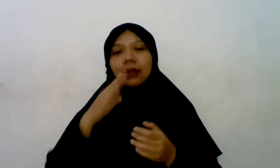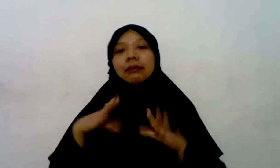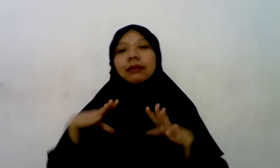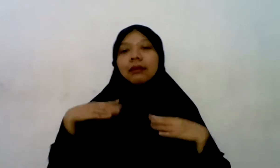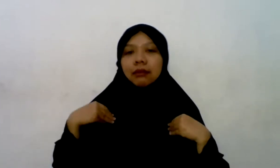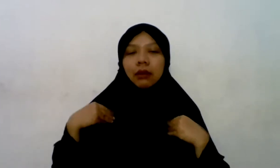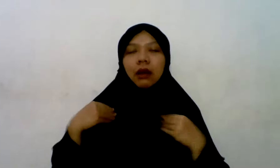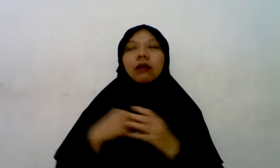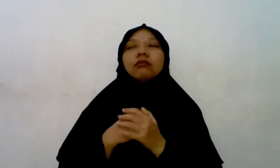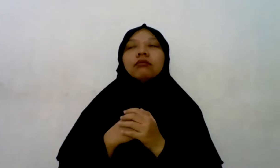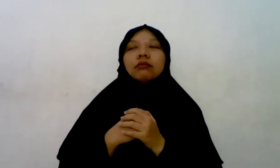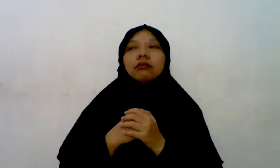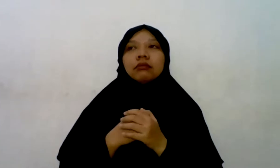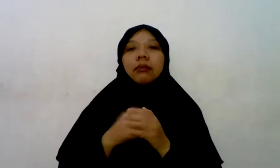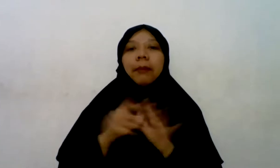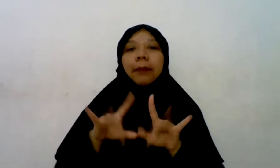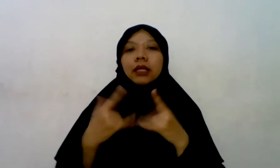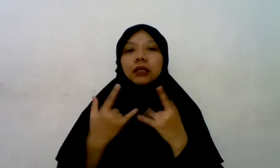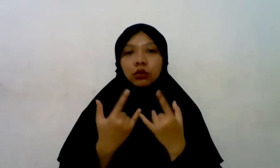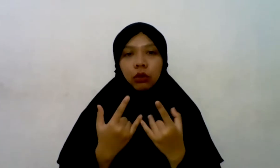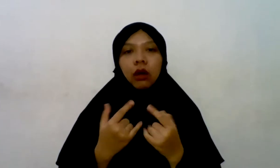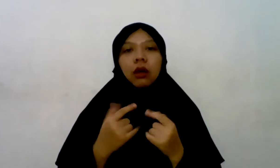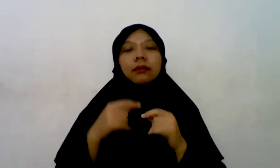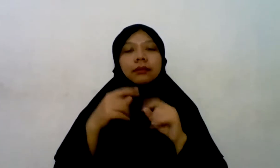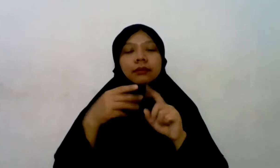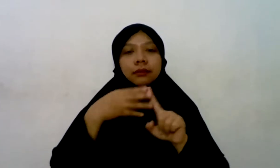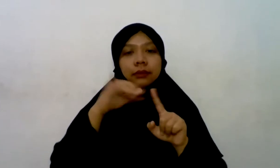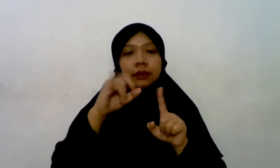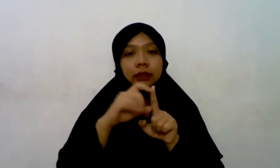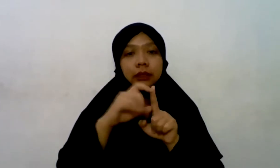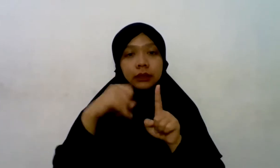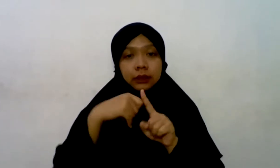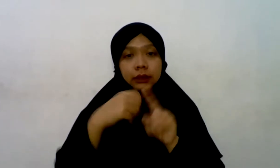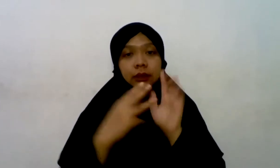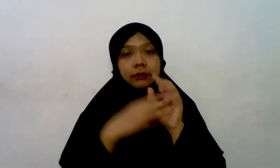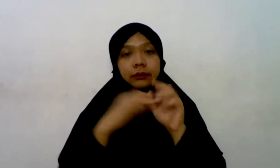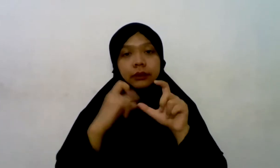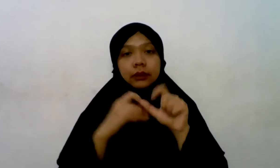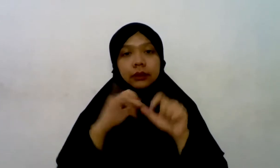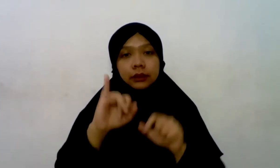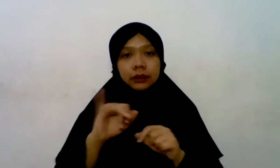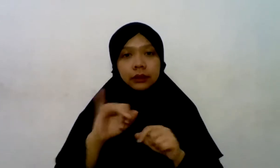But they have to get into the university first. After that, they enroll to